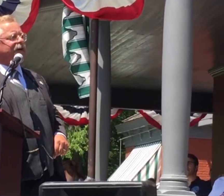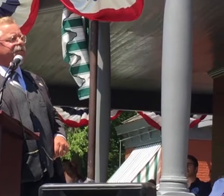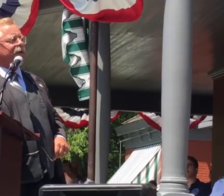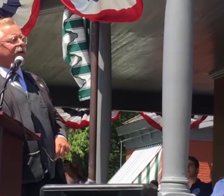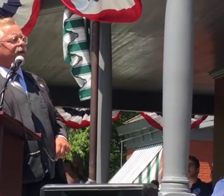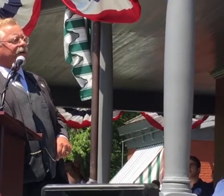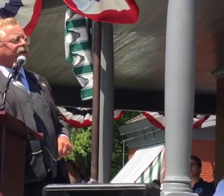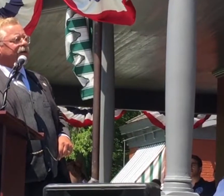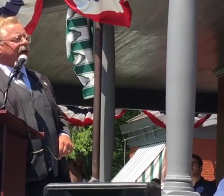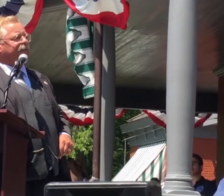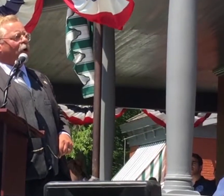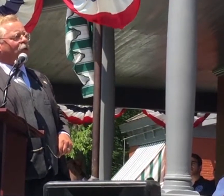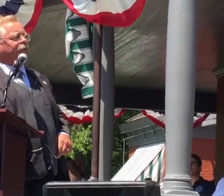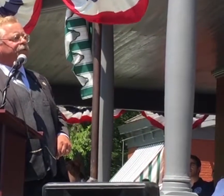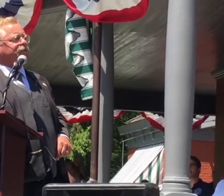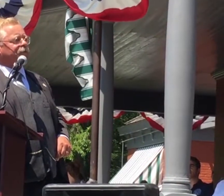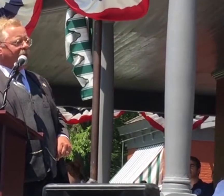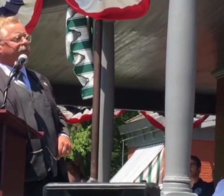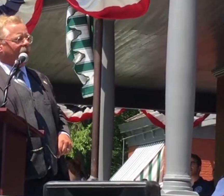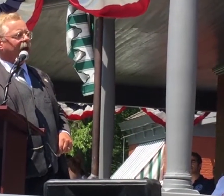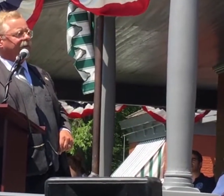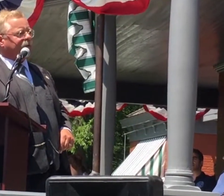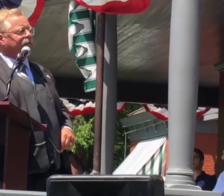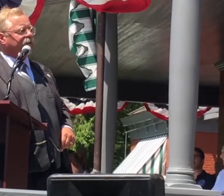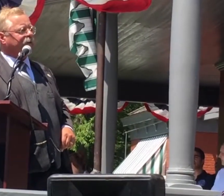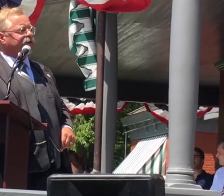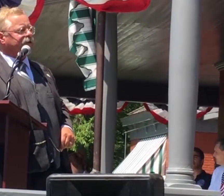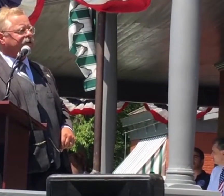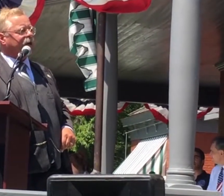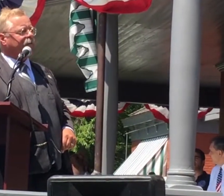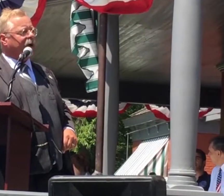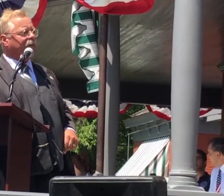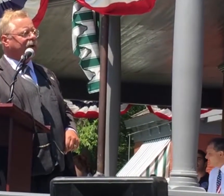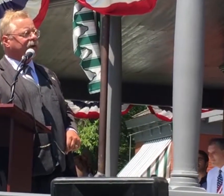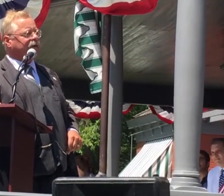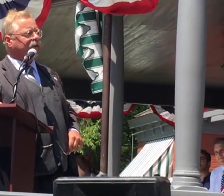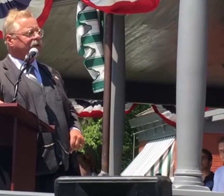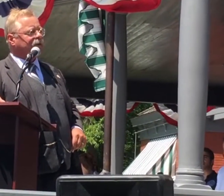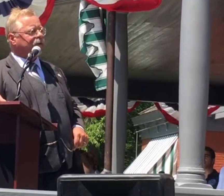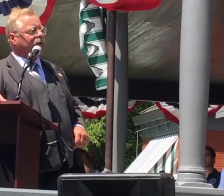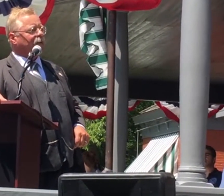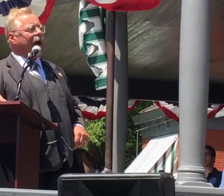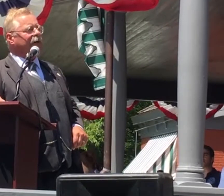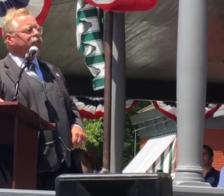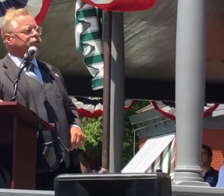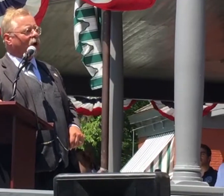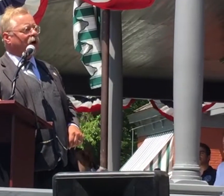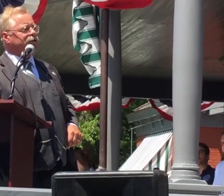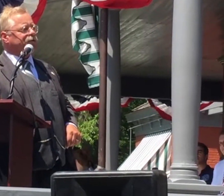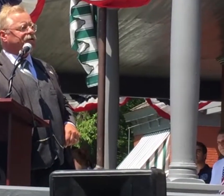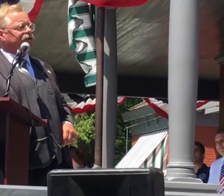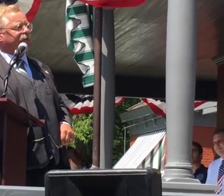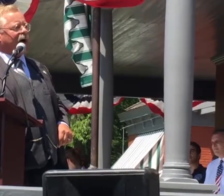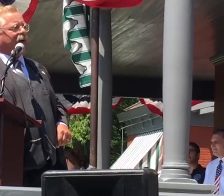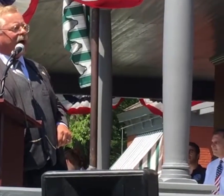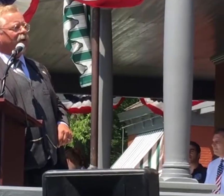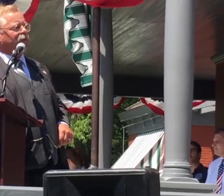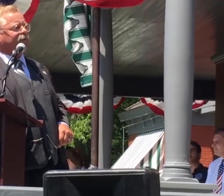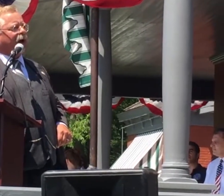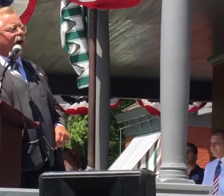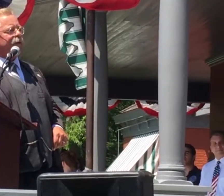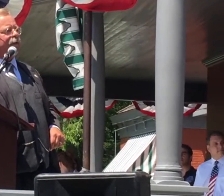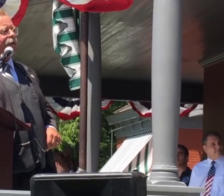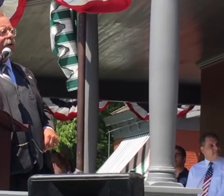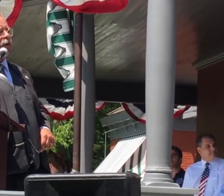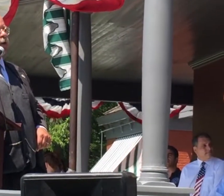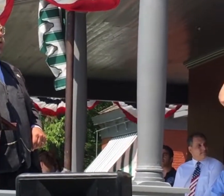Vicksburg and Gettysburg gave hope to that my favorite president, Abraham Lincoln, a man whose cause was served by my